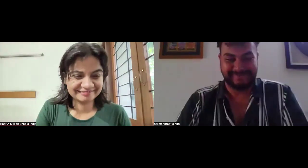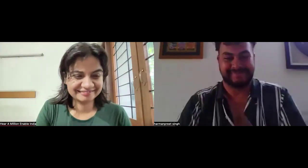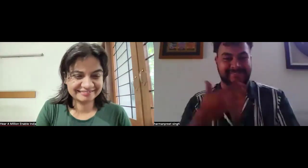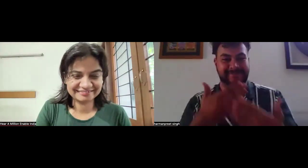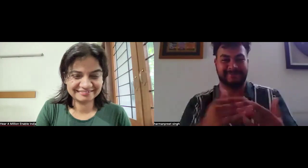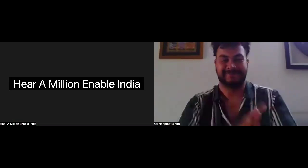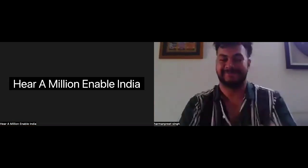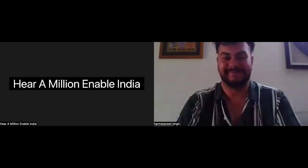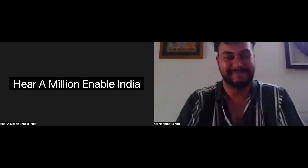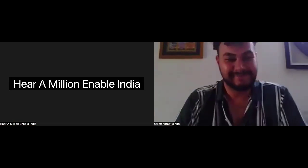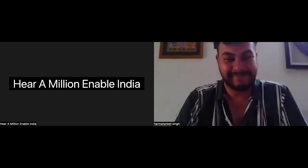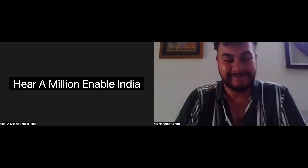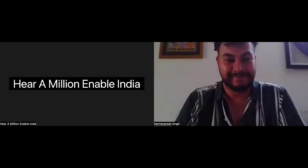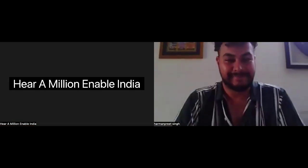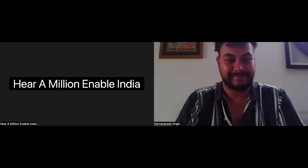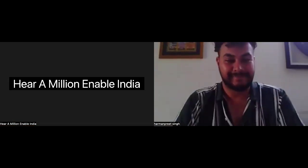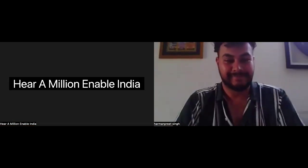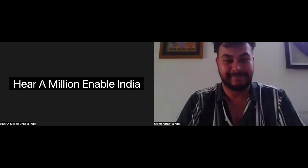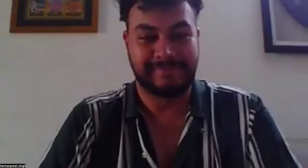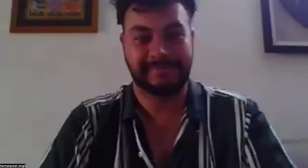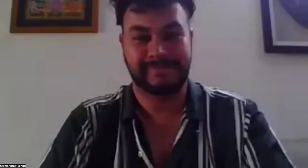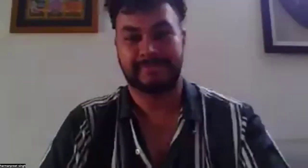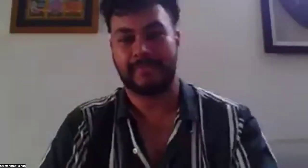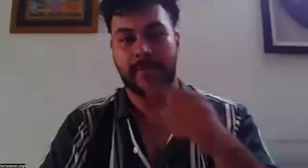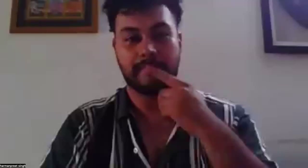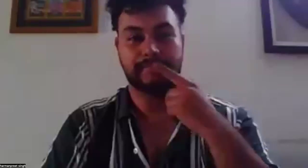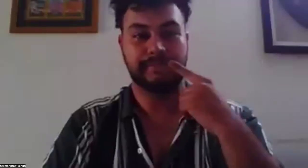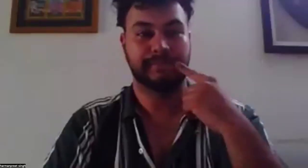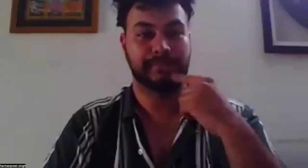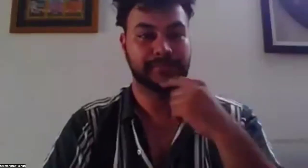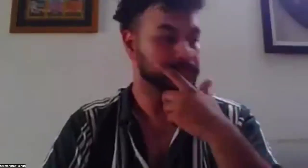bags, etc. So take it away. All the best.